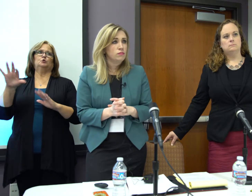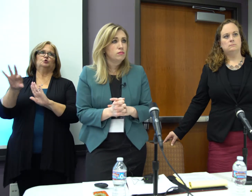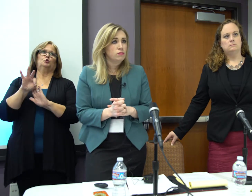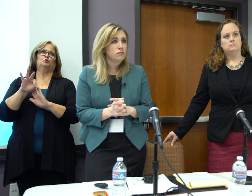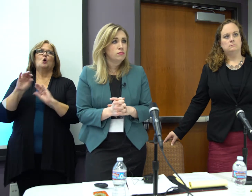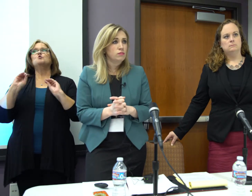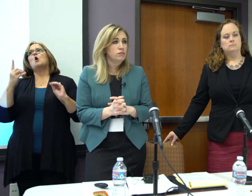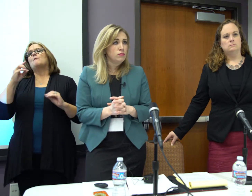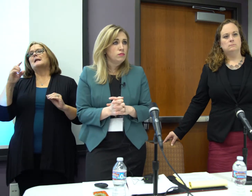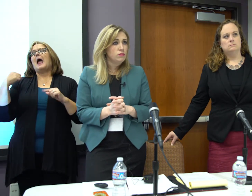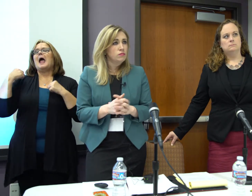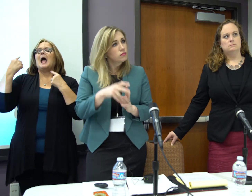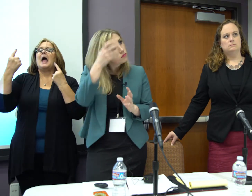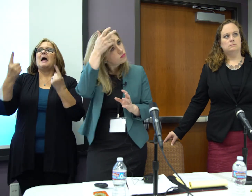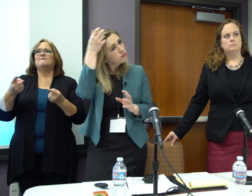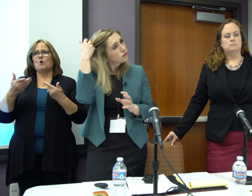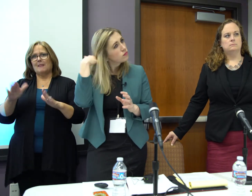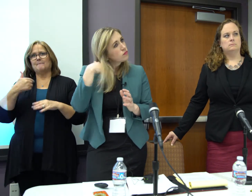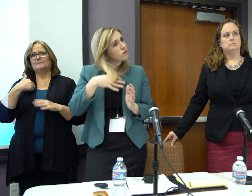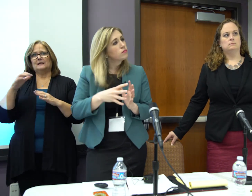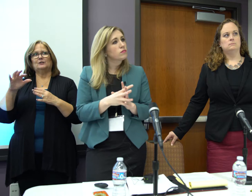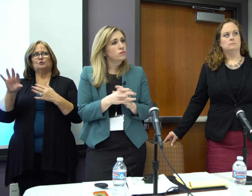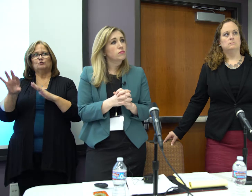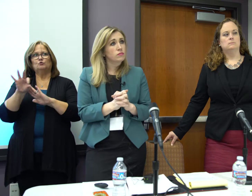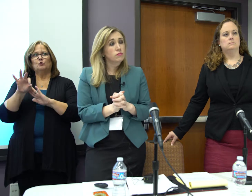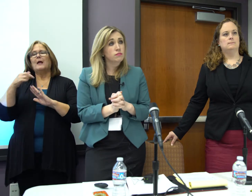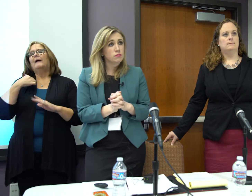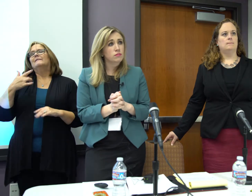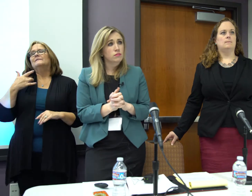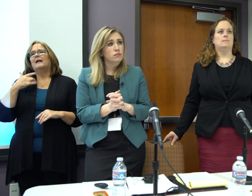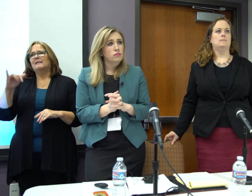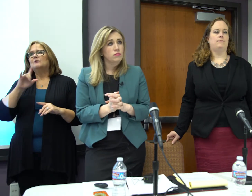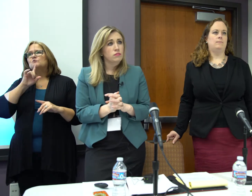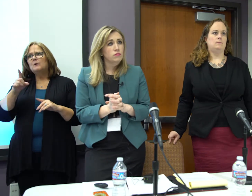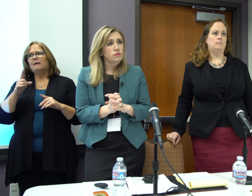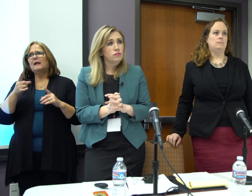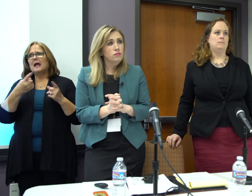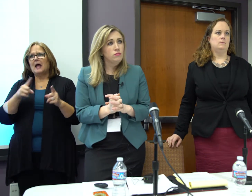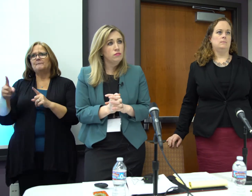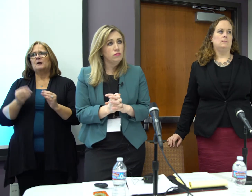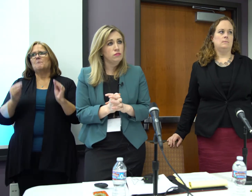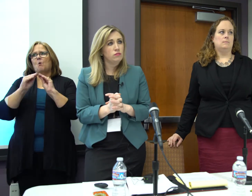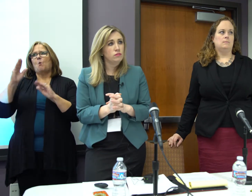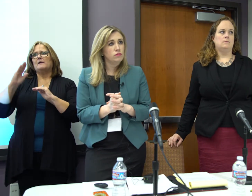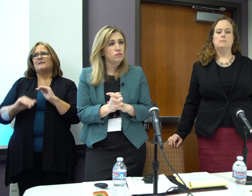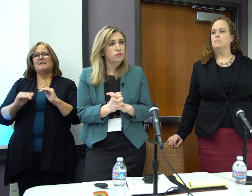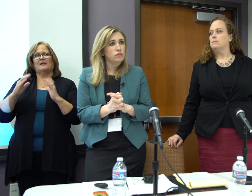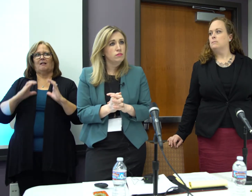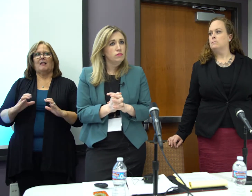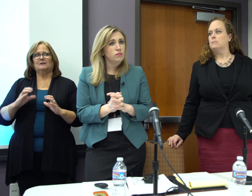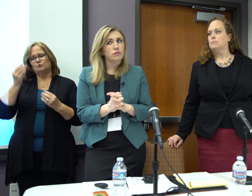Nobody ever let me choose. So I think this is actually happening a lot more than the clients